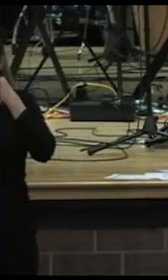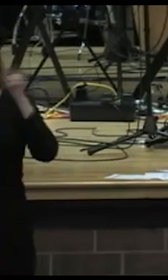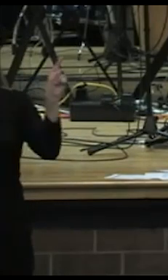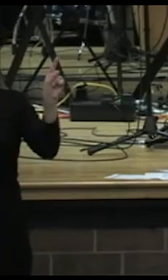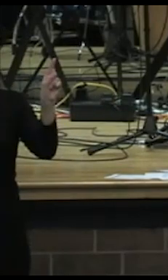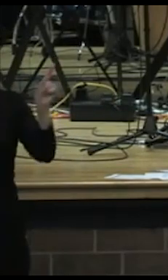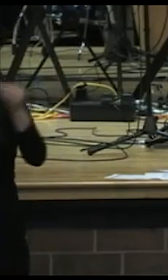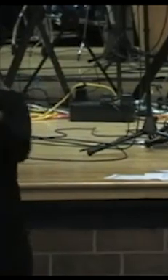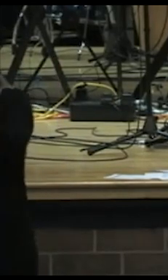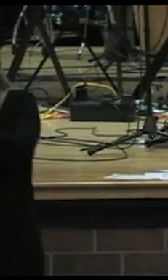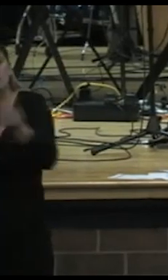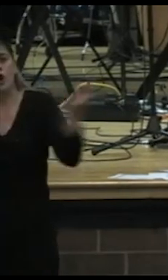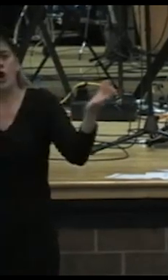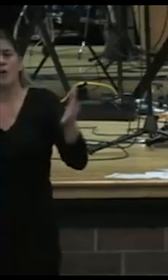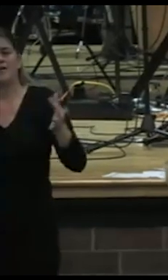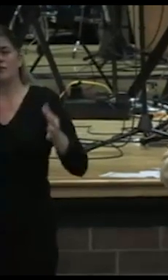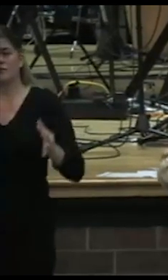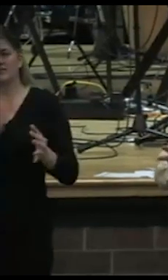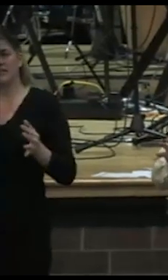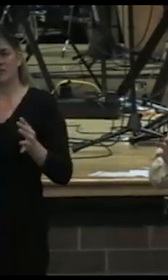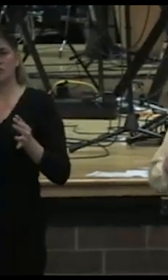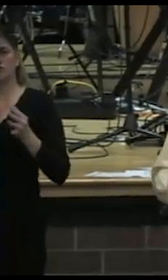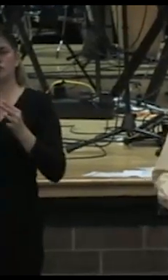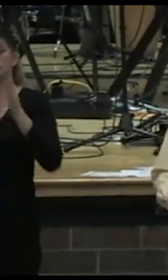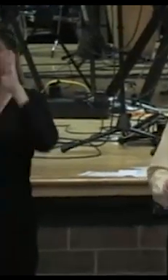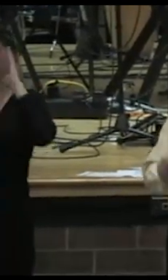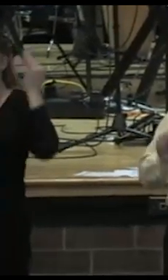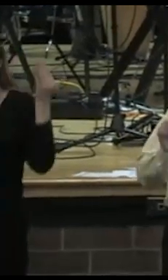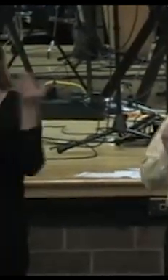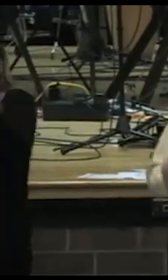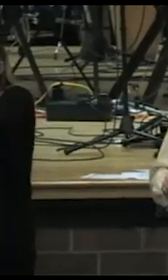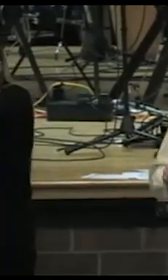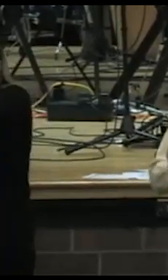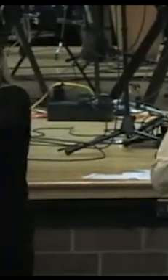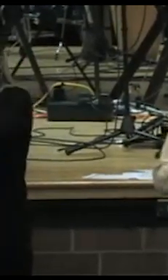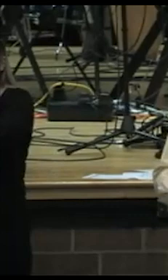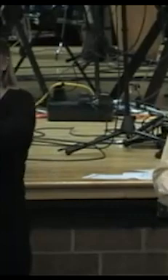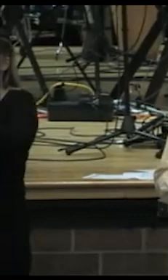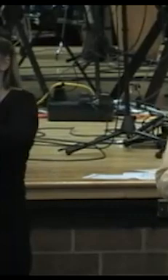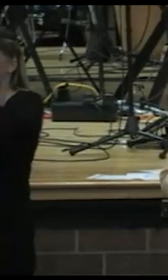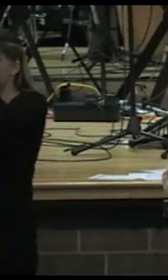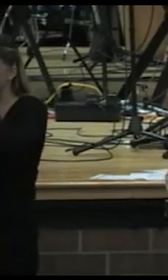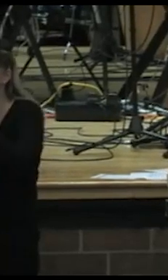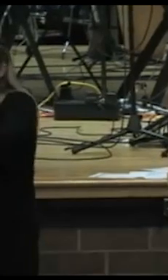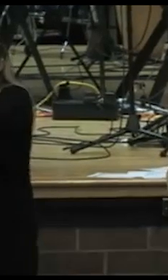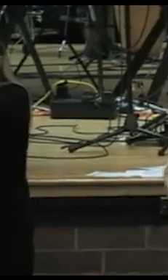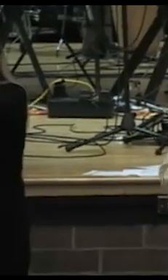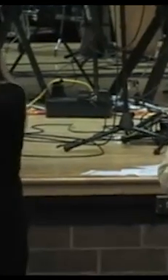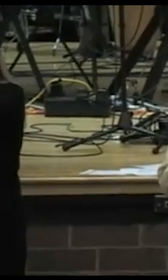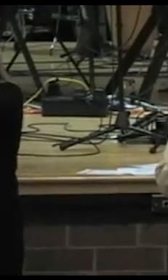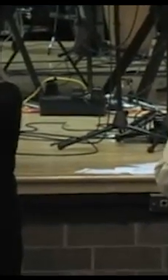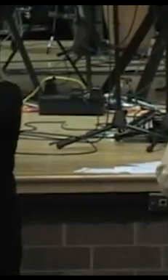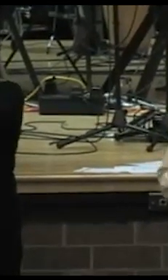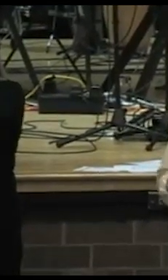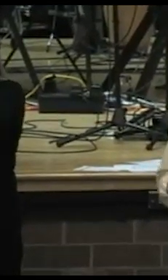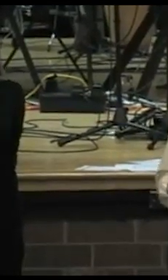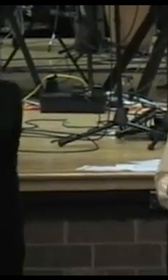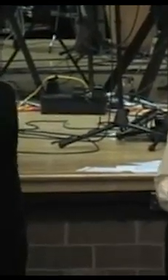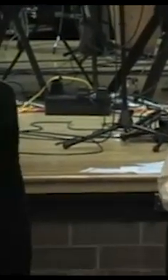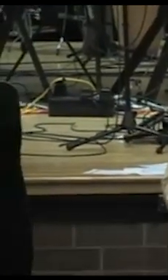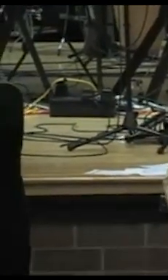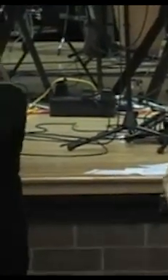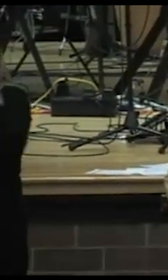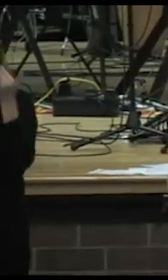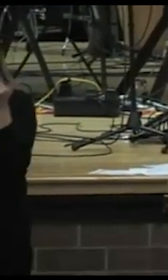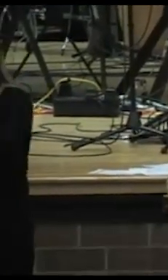own benefit, not to put a restraint upon you, but to promote what is appropriate. Now listen, and to secure